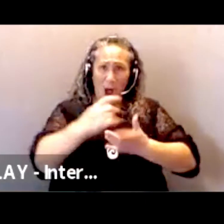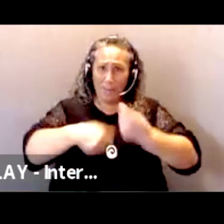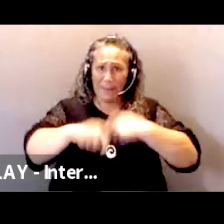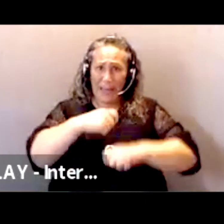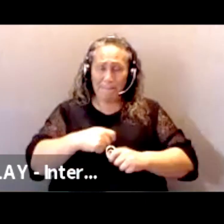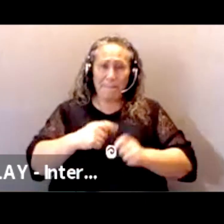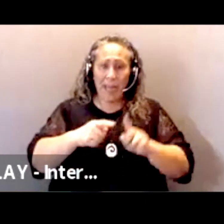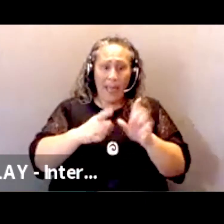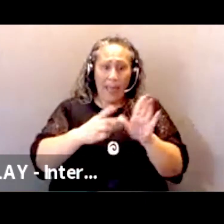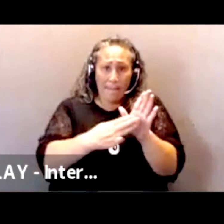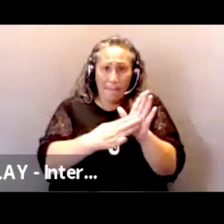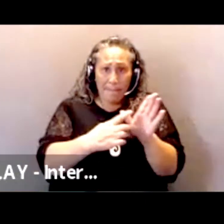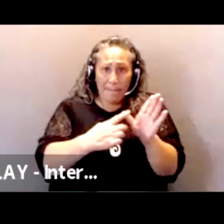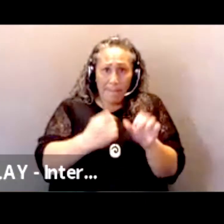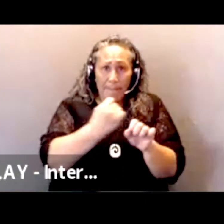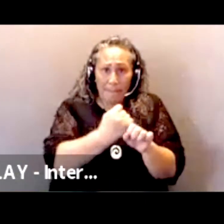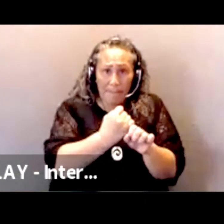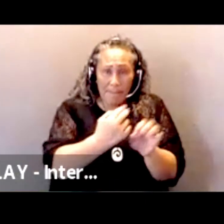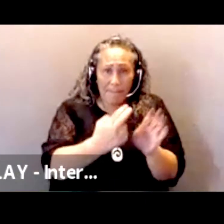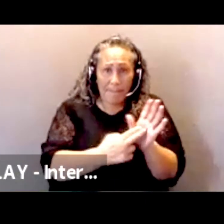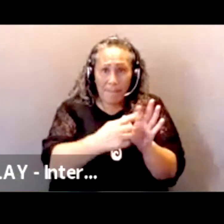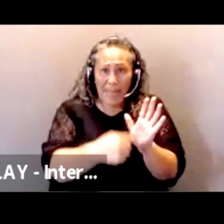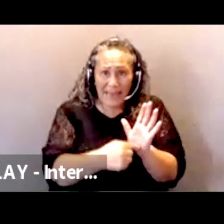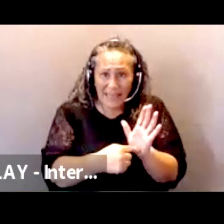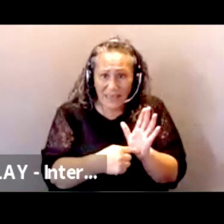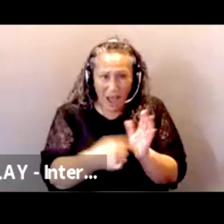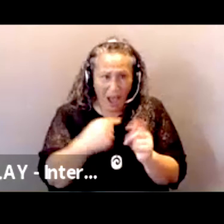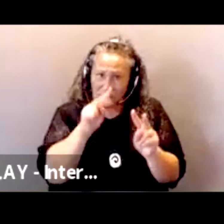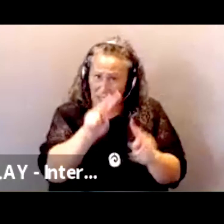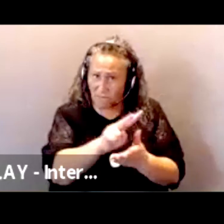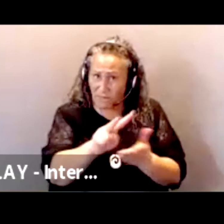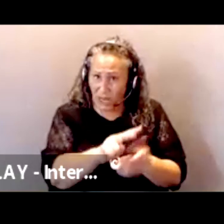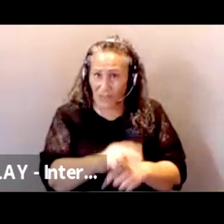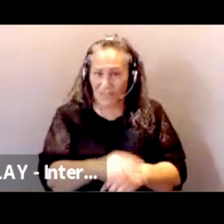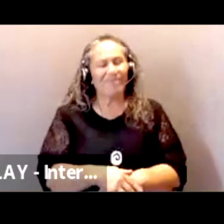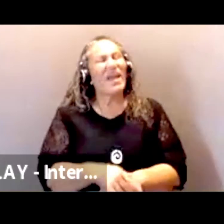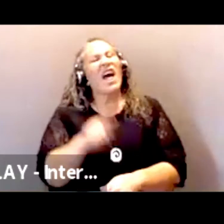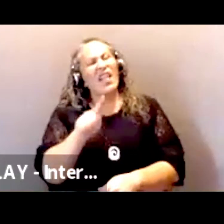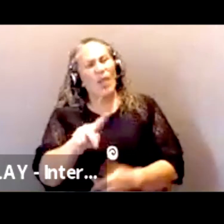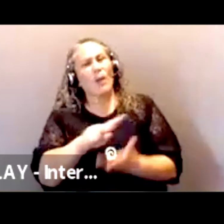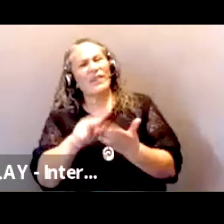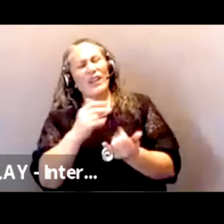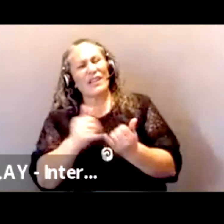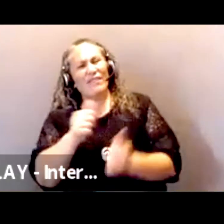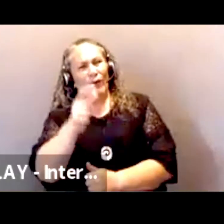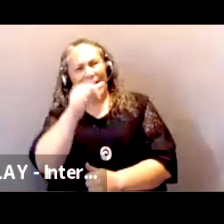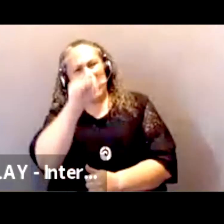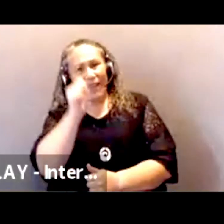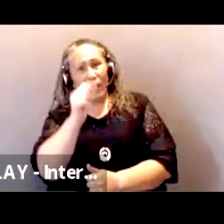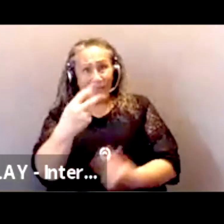But they're so clever, because honestly, I've watched it. I'm like, they're so convincing. But yes, nothing's sticking to me.